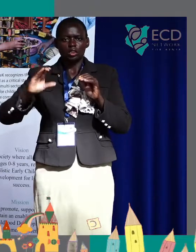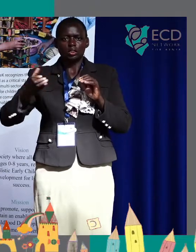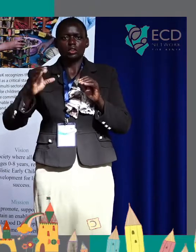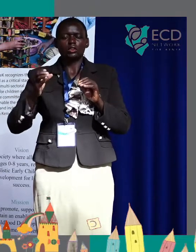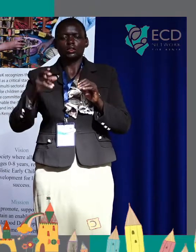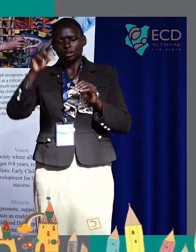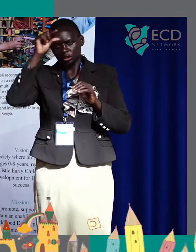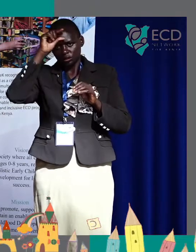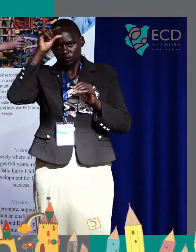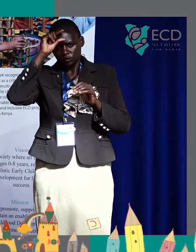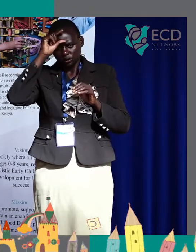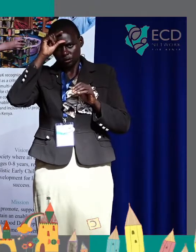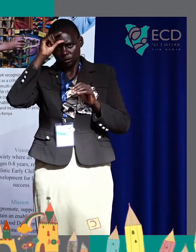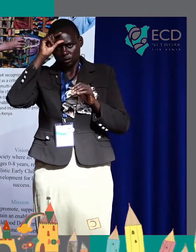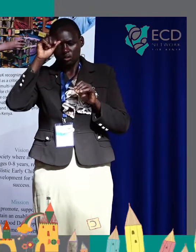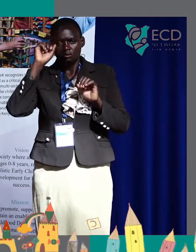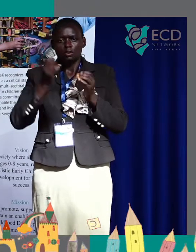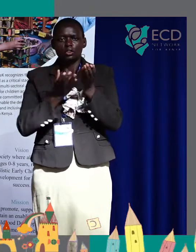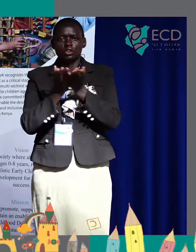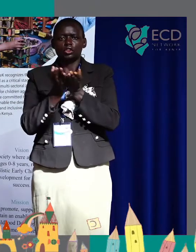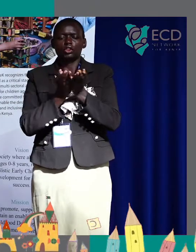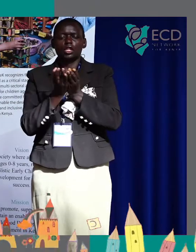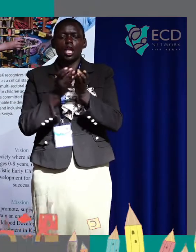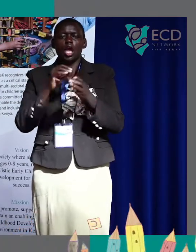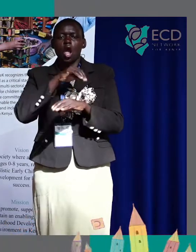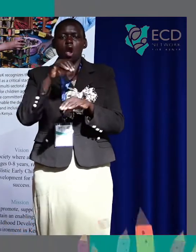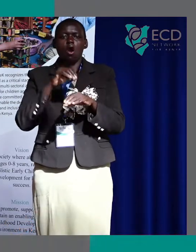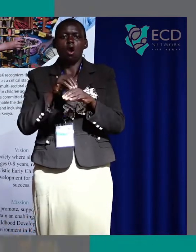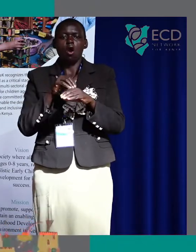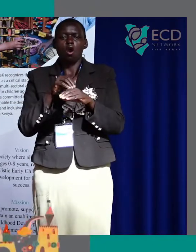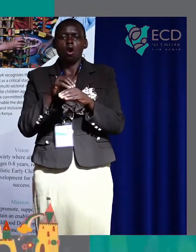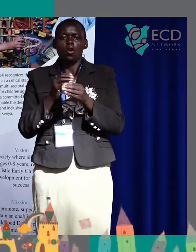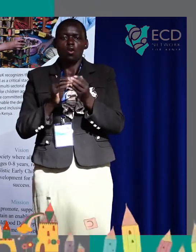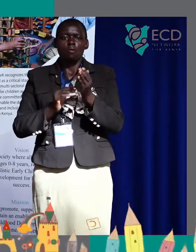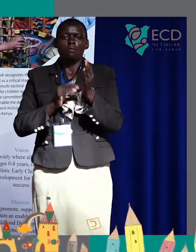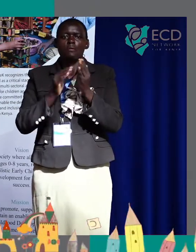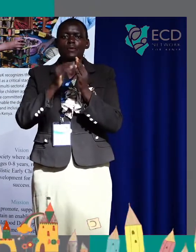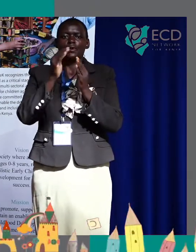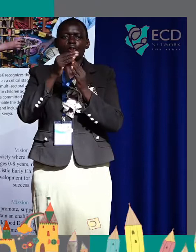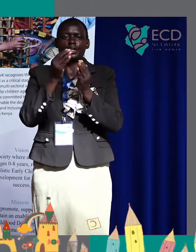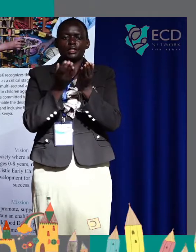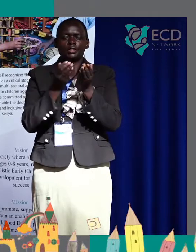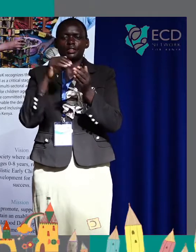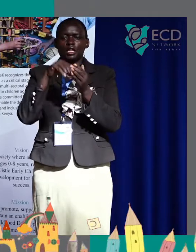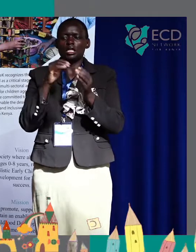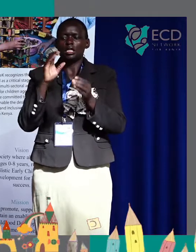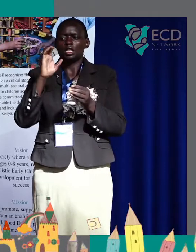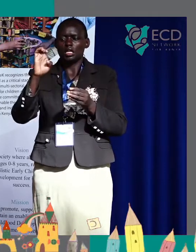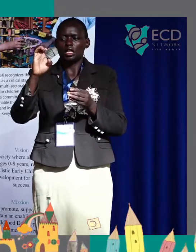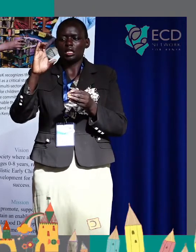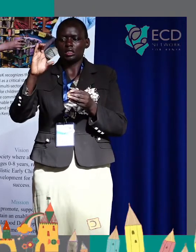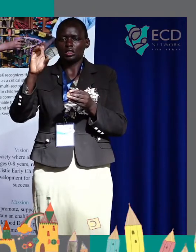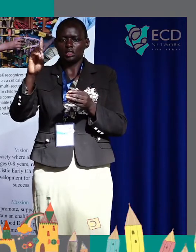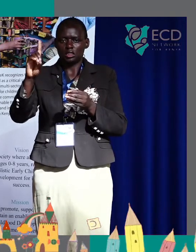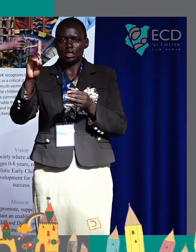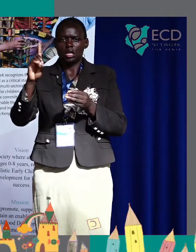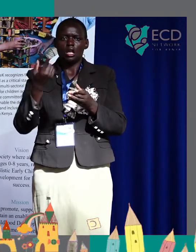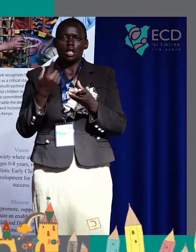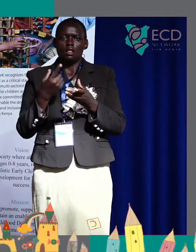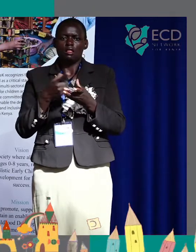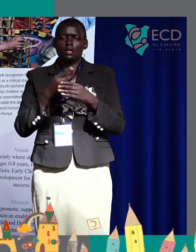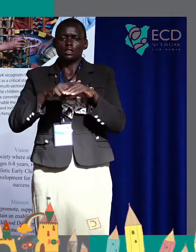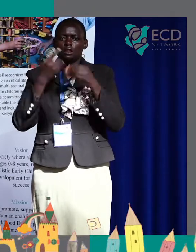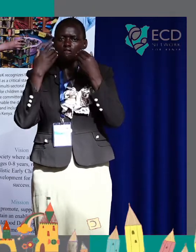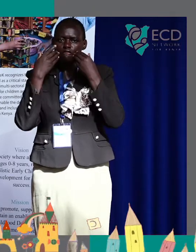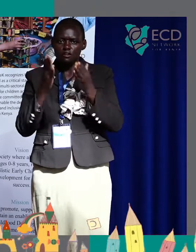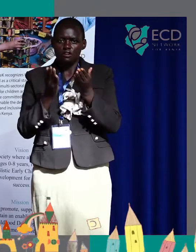sharing on progress made in ECD. So they'll be given an opportunity to do that in here. And once they are done with